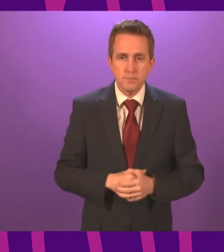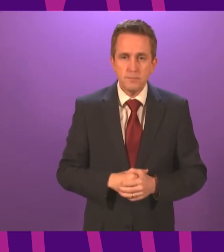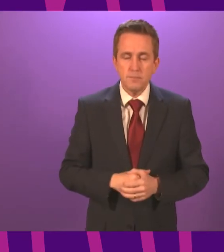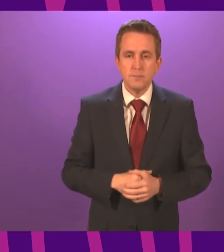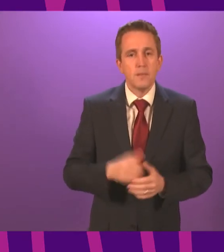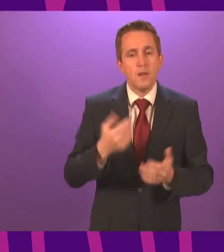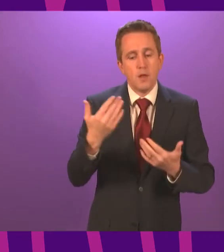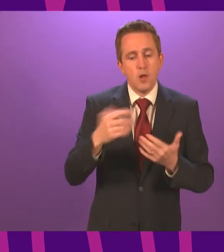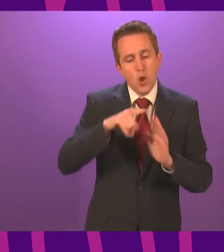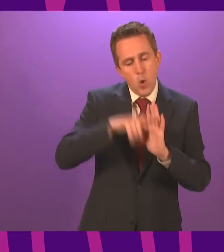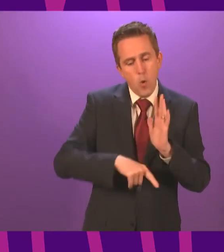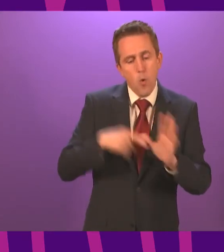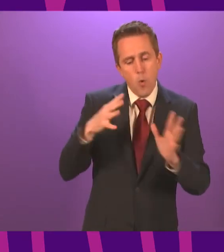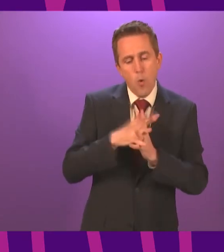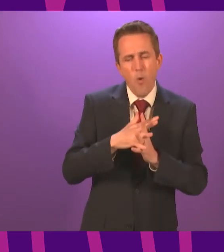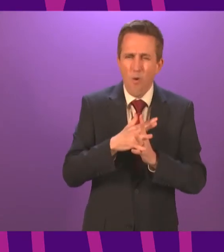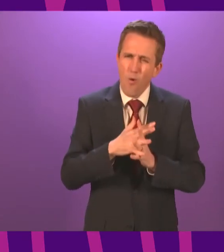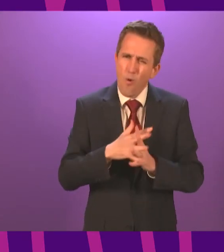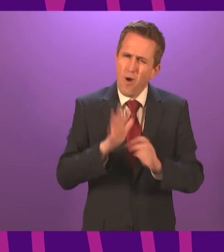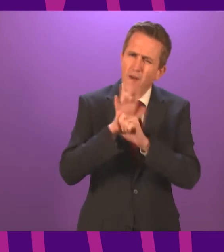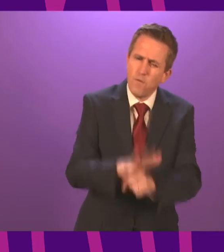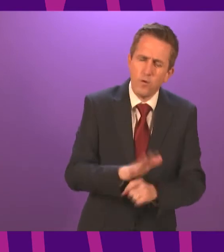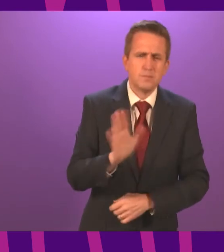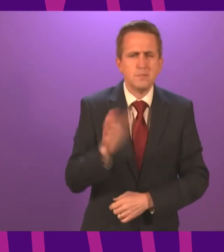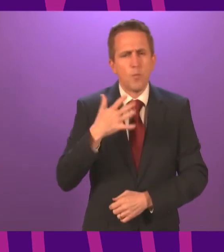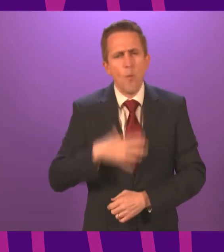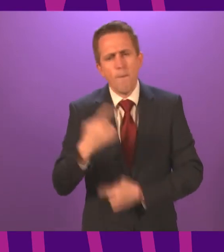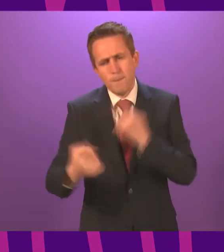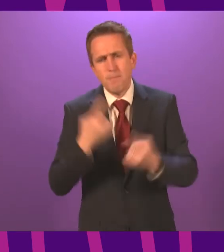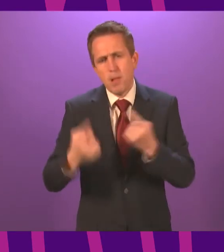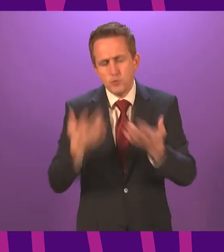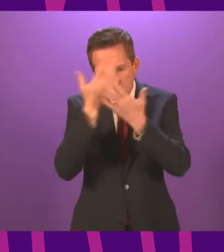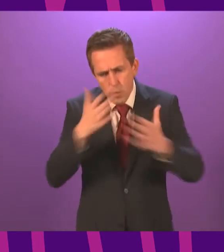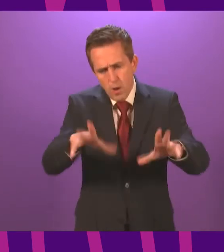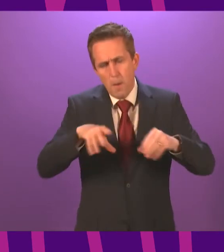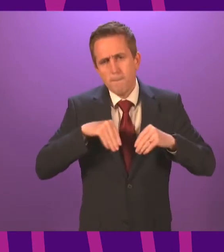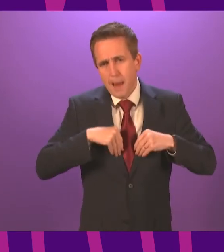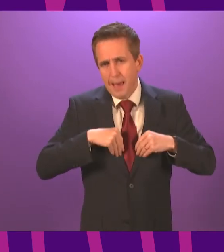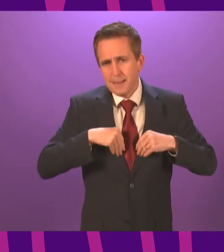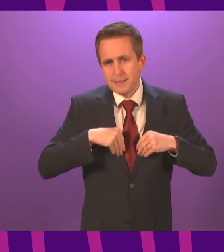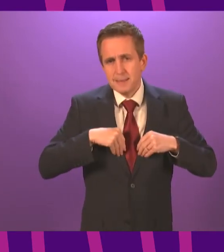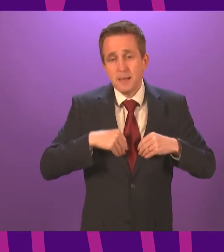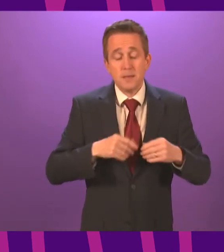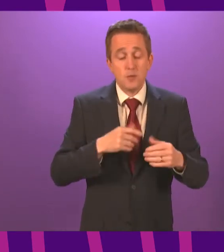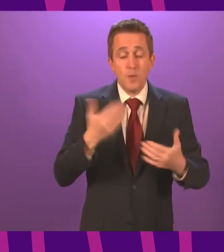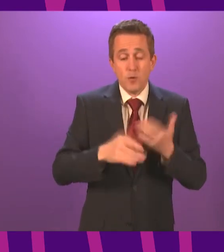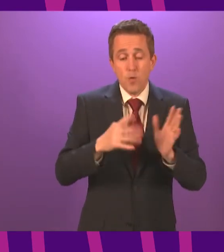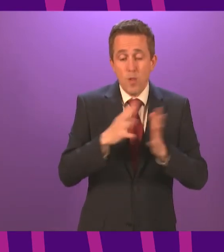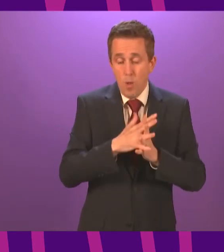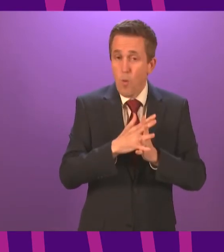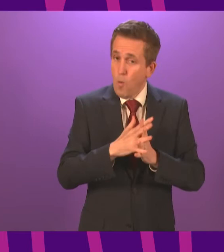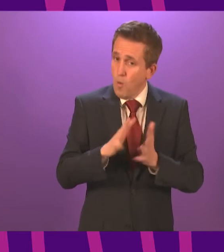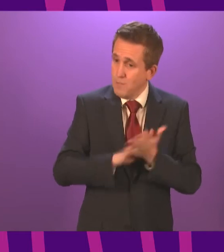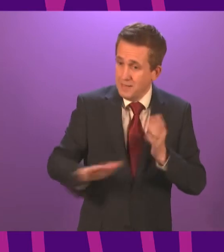see the new laws work through high levels of public compliance, and we'll also know that people recognise that when guidance like this becomes law, it underlines